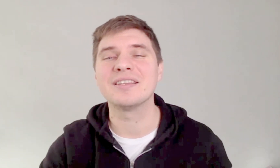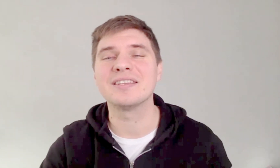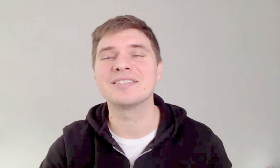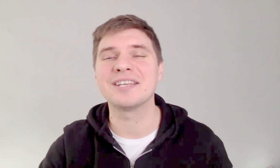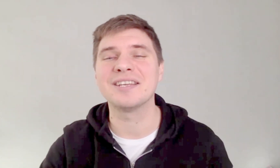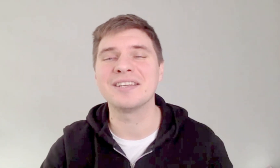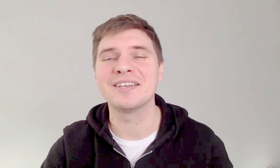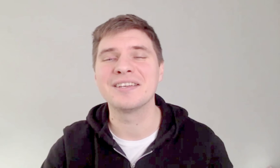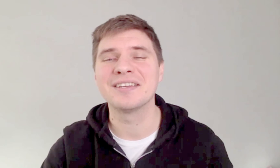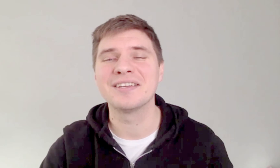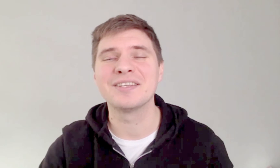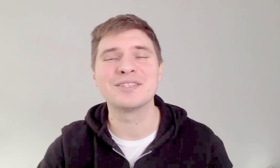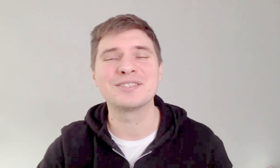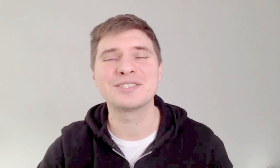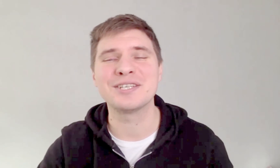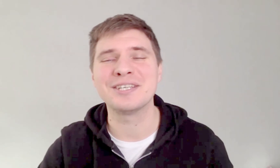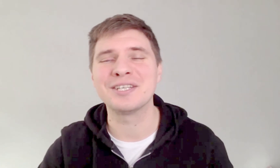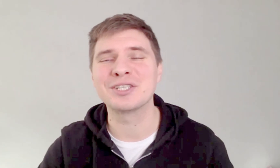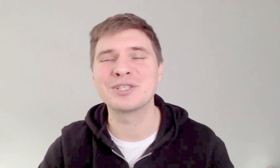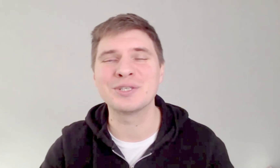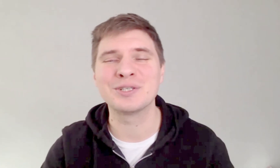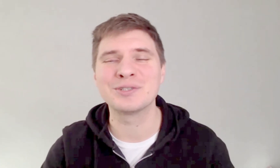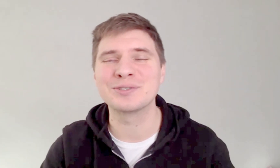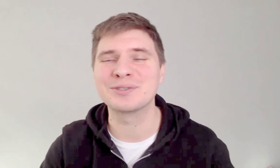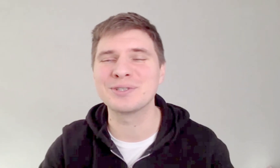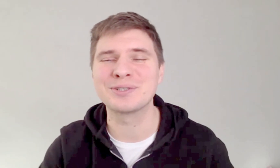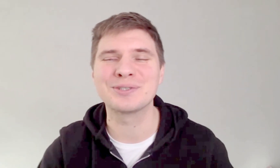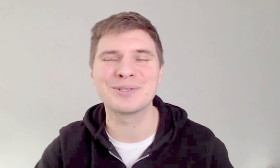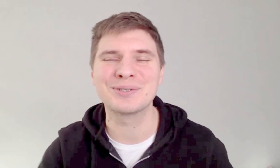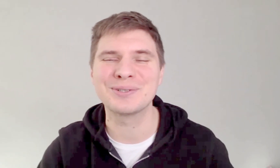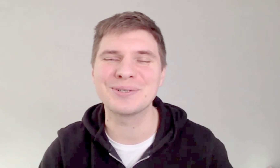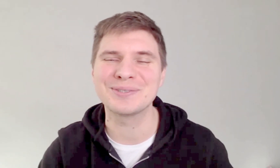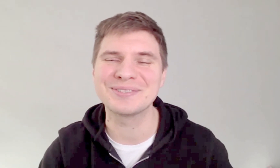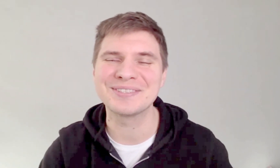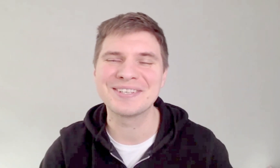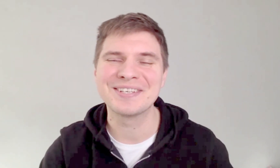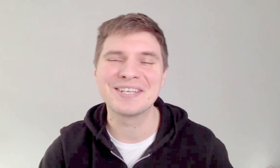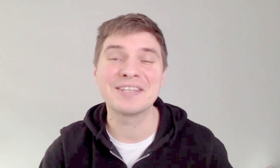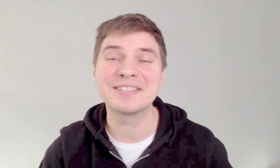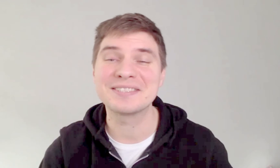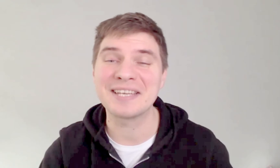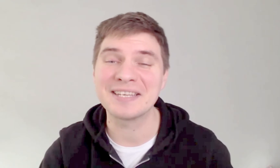the sea. In the sea, good, good, good, good, good.